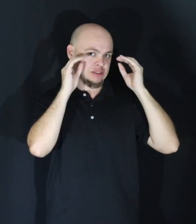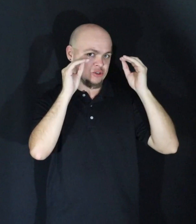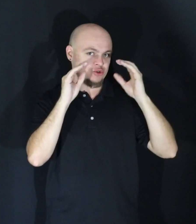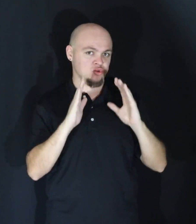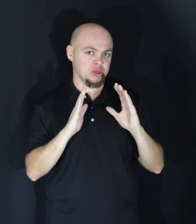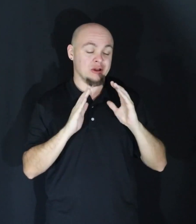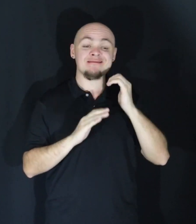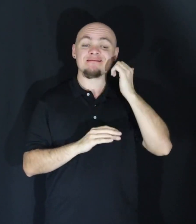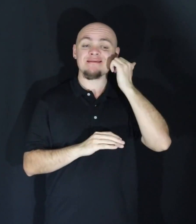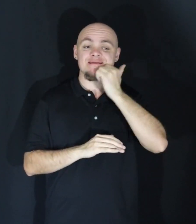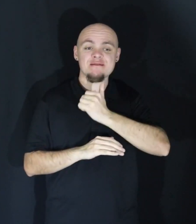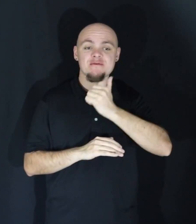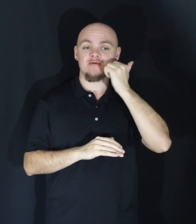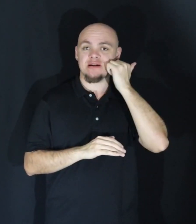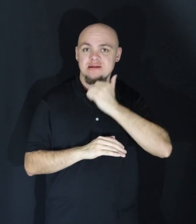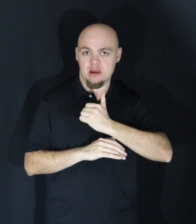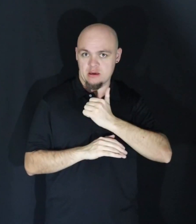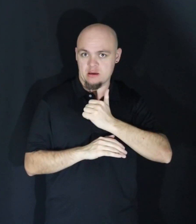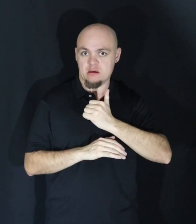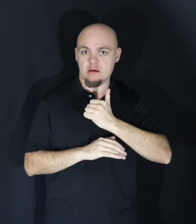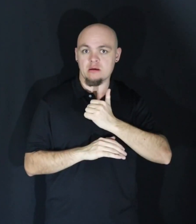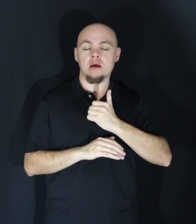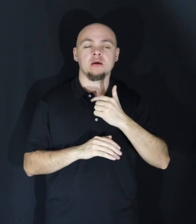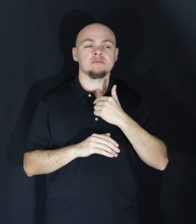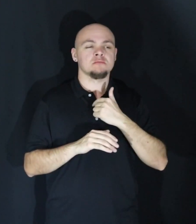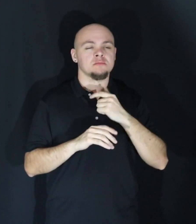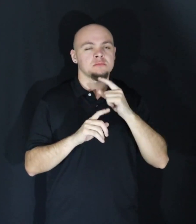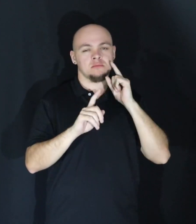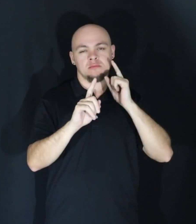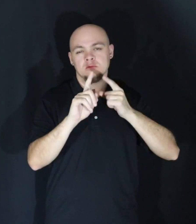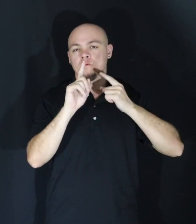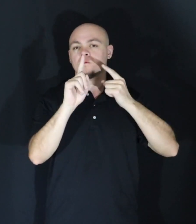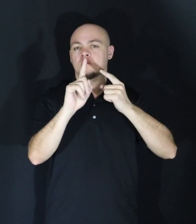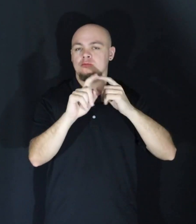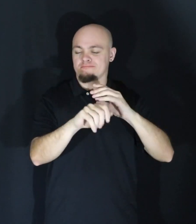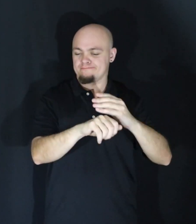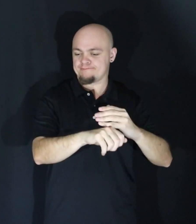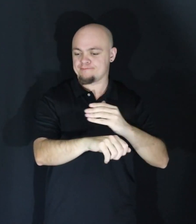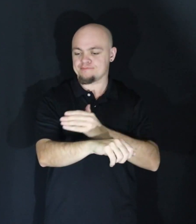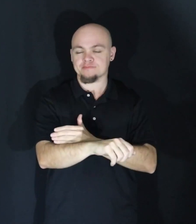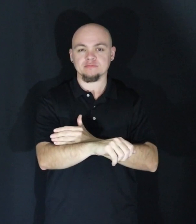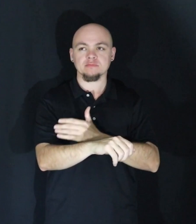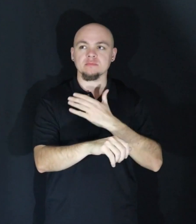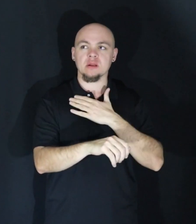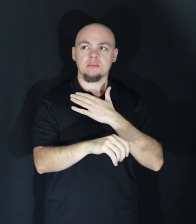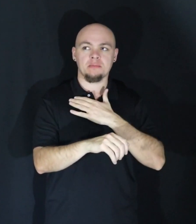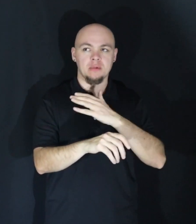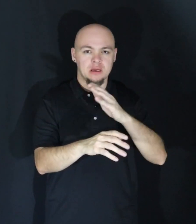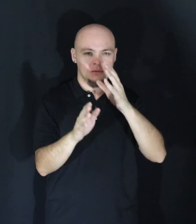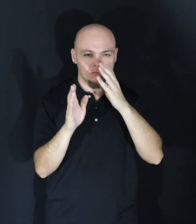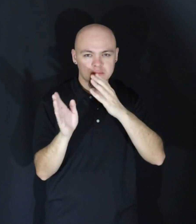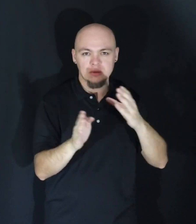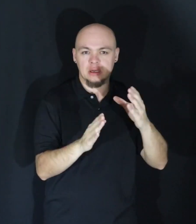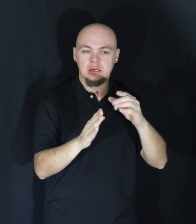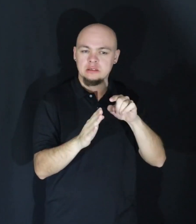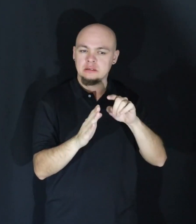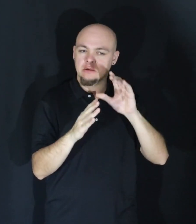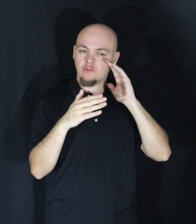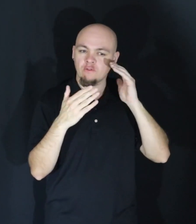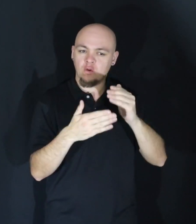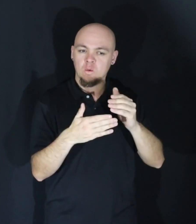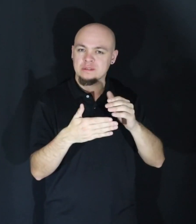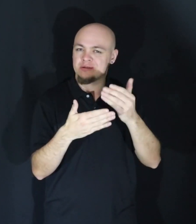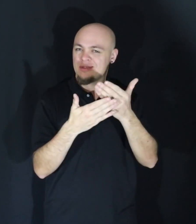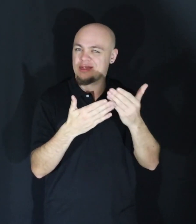Every day, I strive to be better and to direct my time towards accomplishing things of substance and